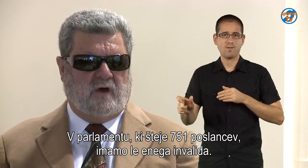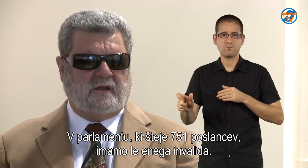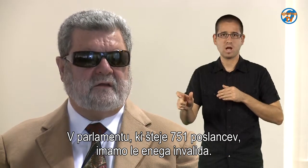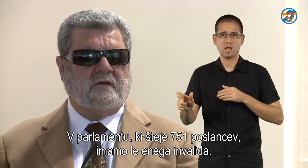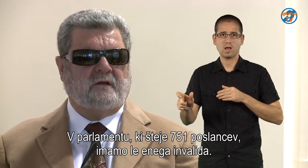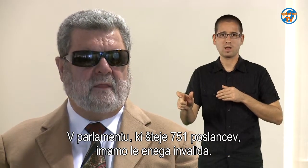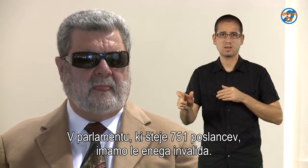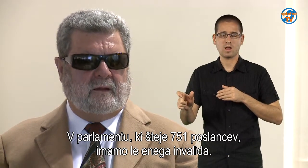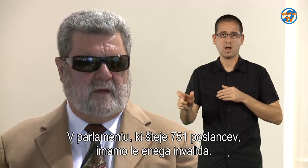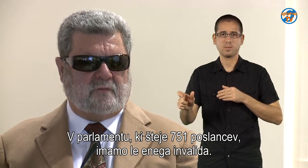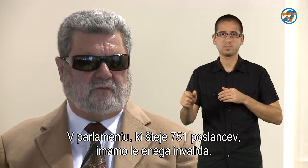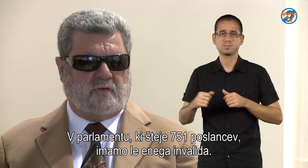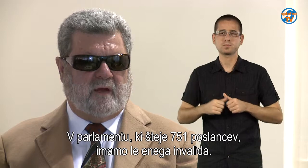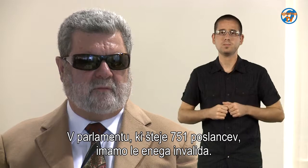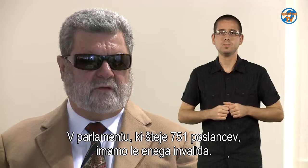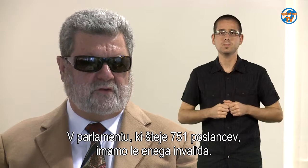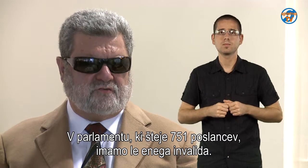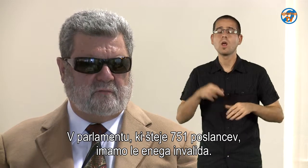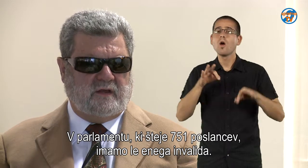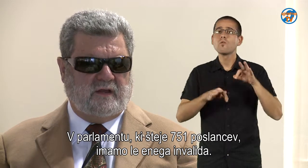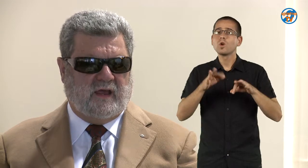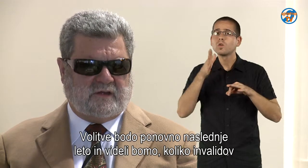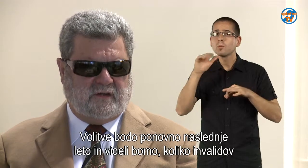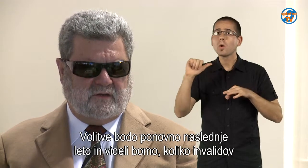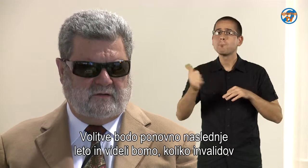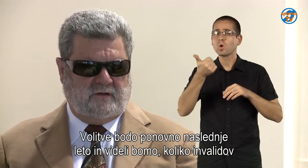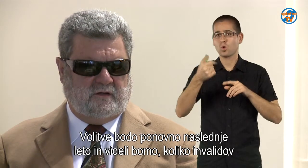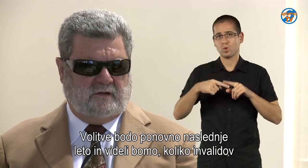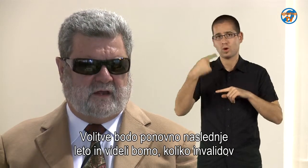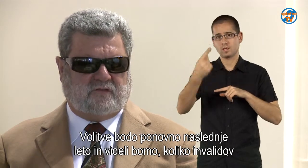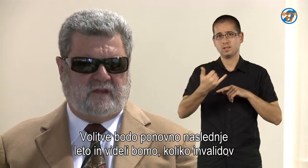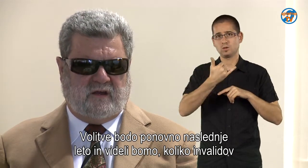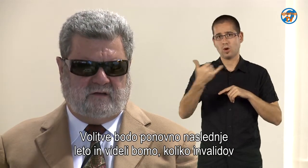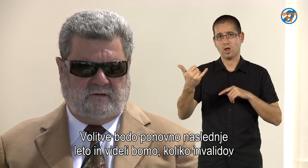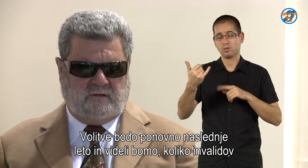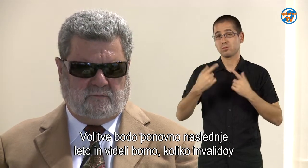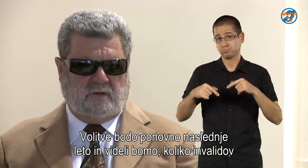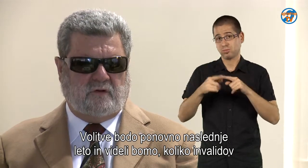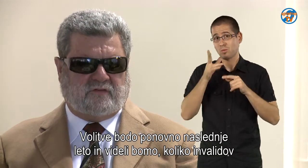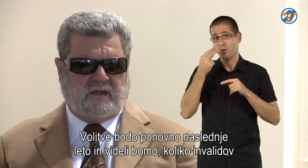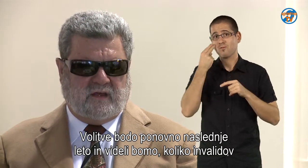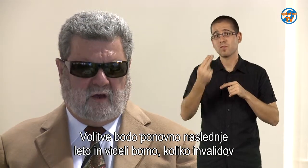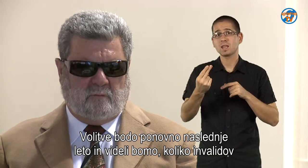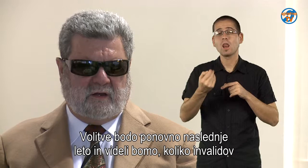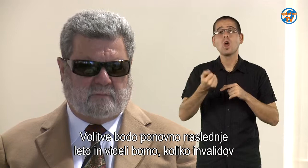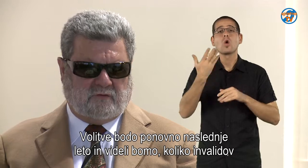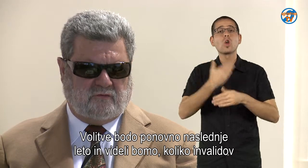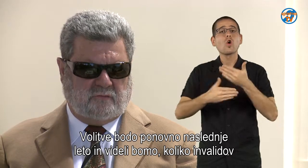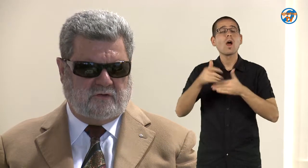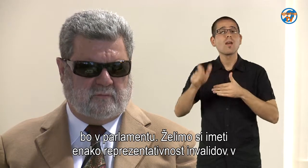751 members of the Parliament which will be elected next year. We will see how many persons with